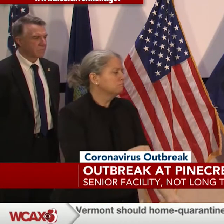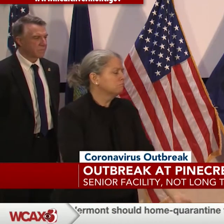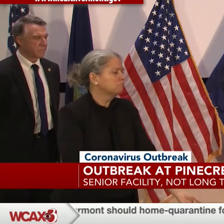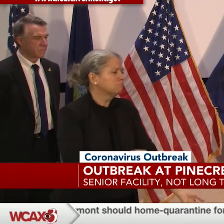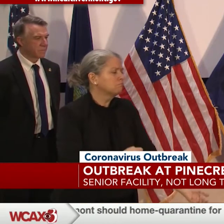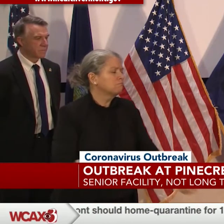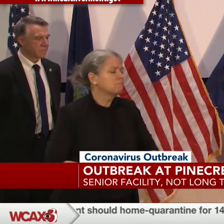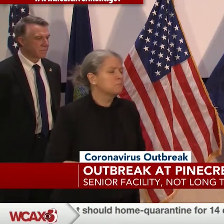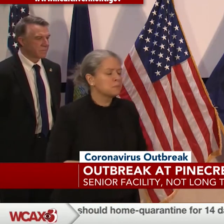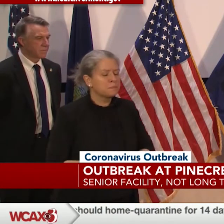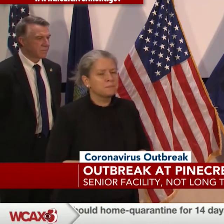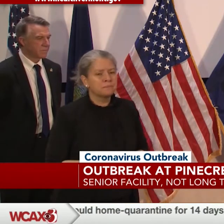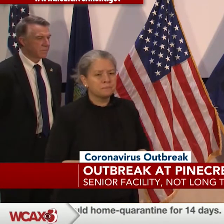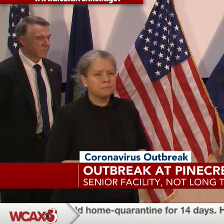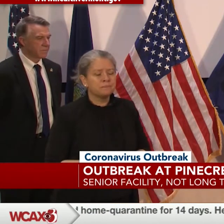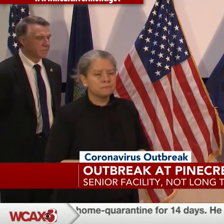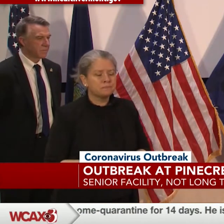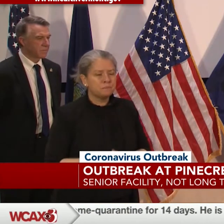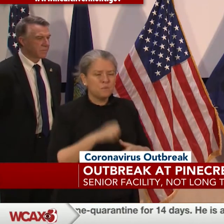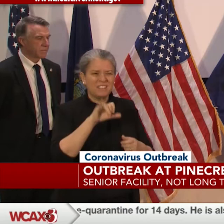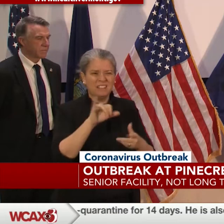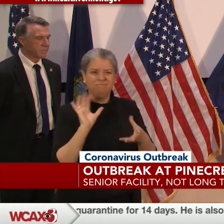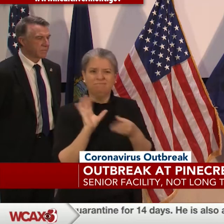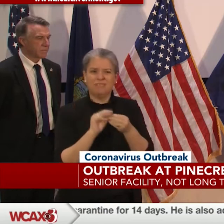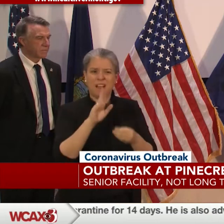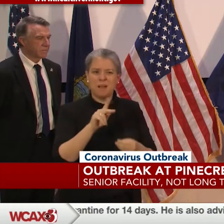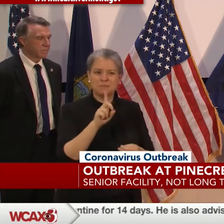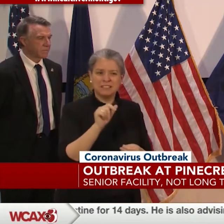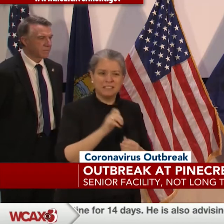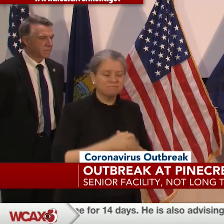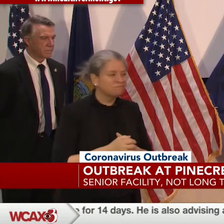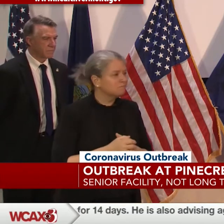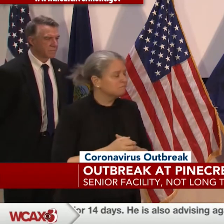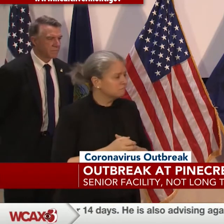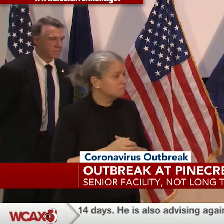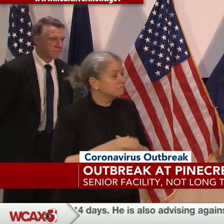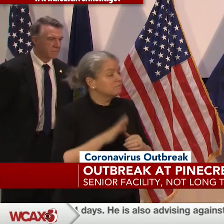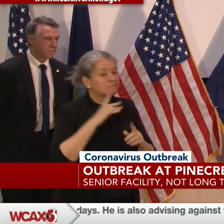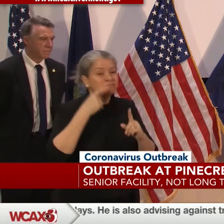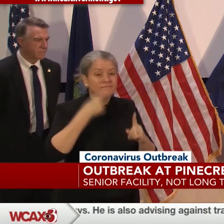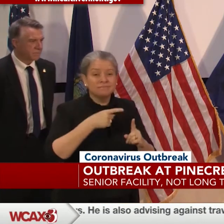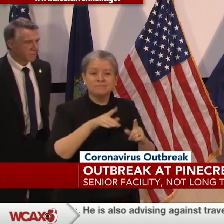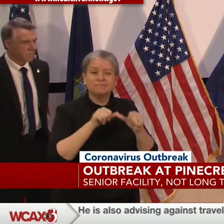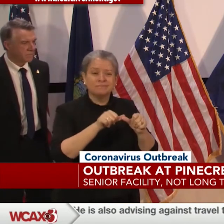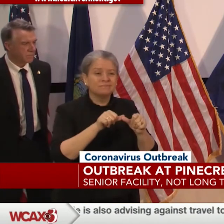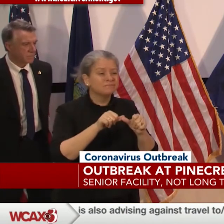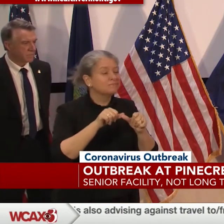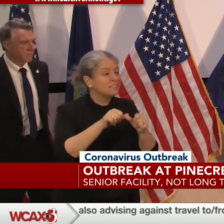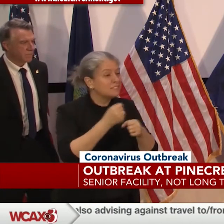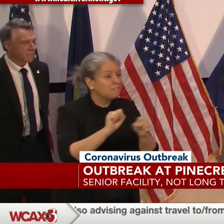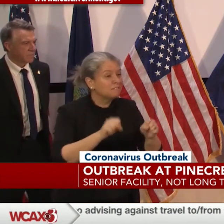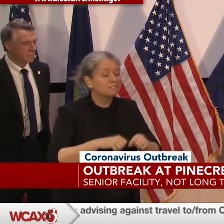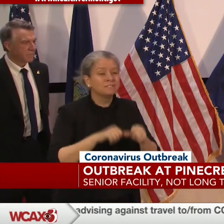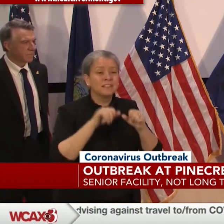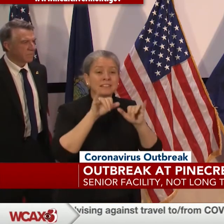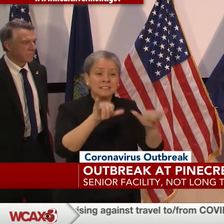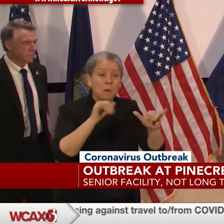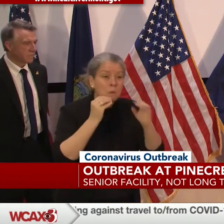In closing, I want everyone to please stay safe, stay home, and keep